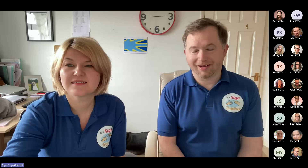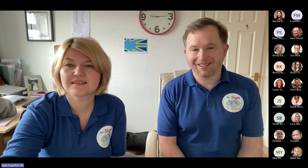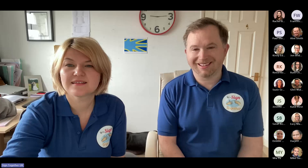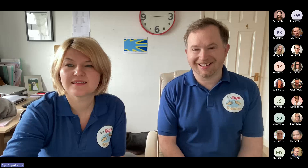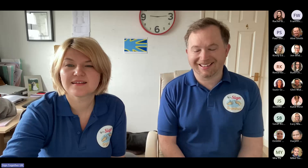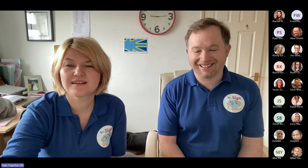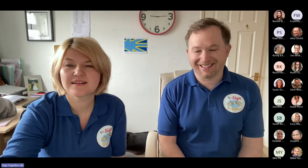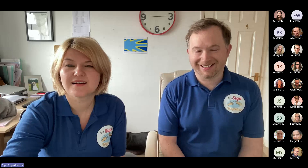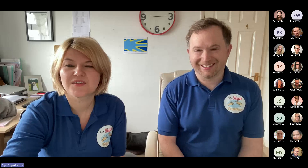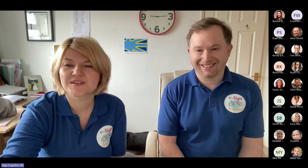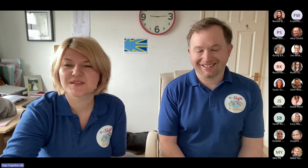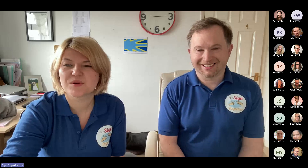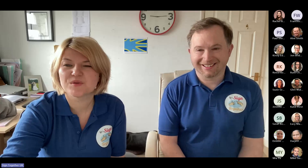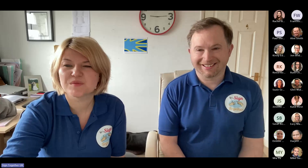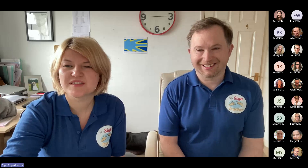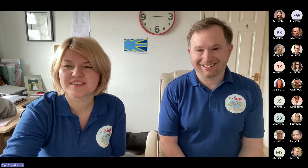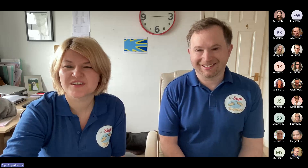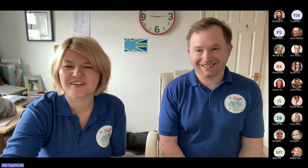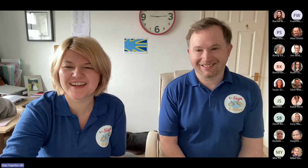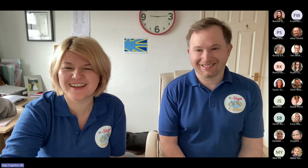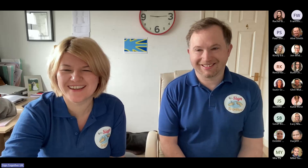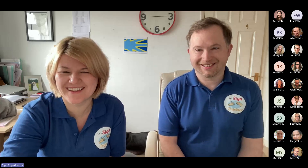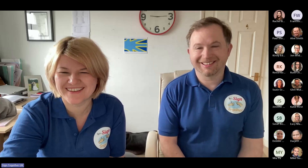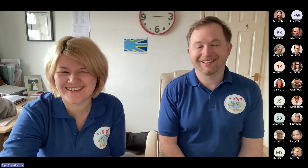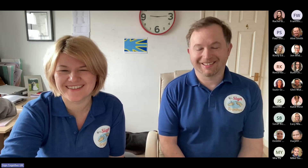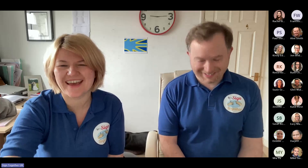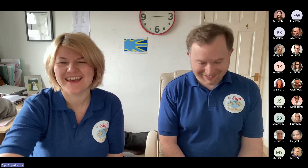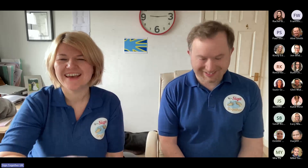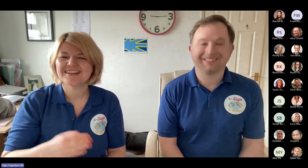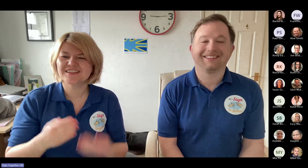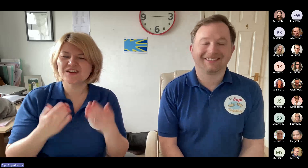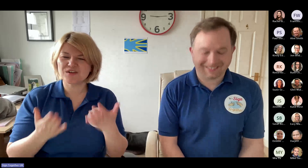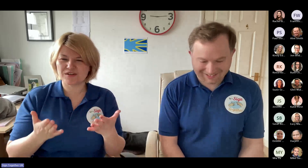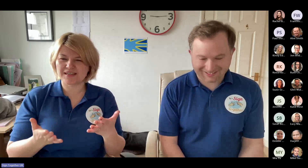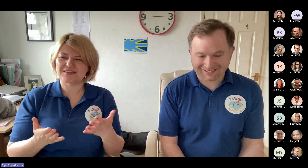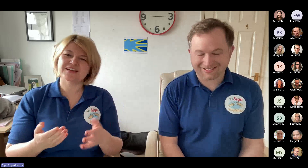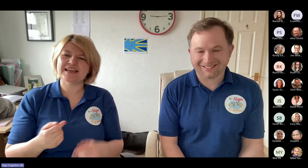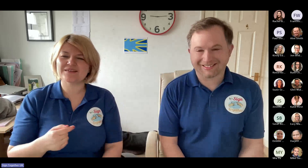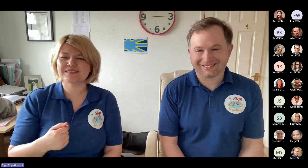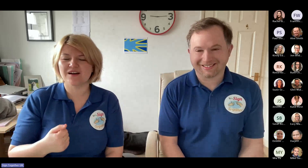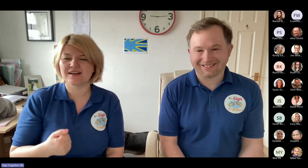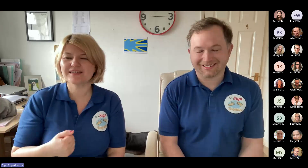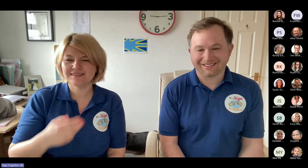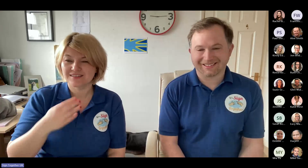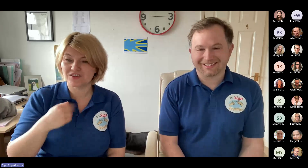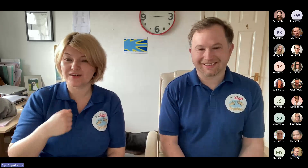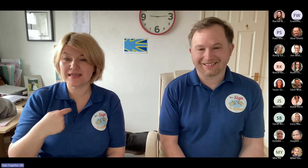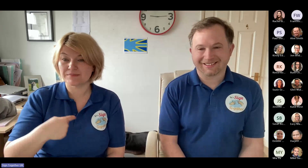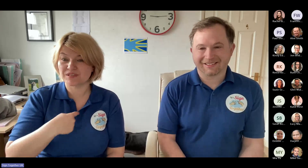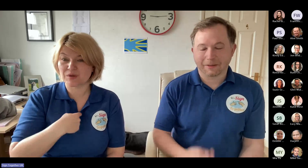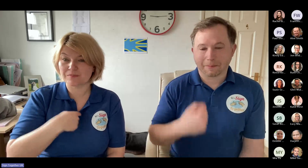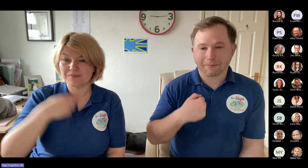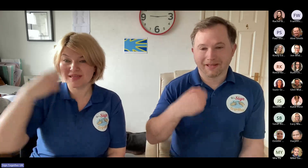Sorry. I thought you said we were unmuted, sorry. Yeah, so hopefully you can now sign your name. So